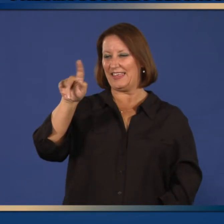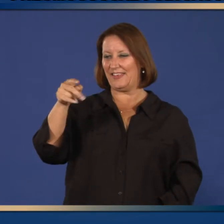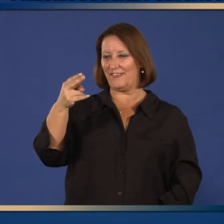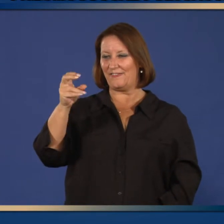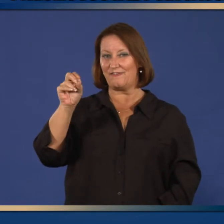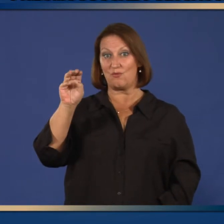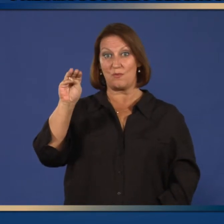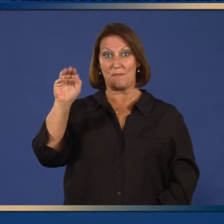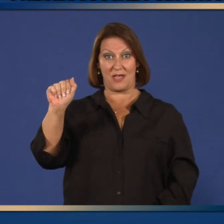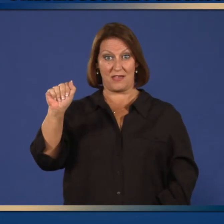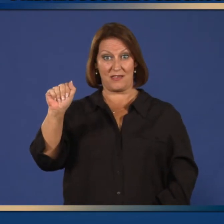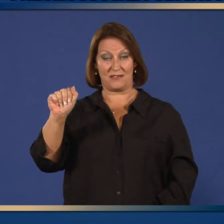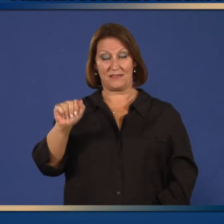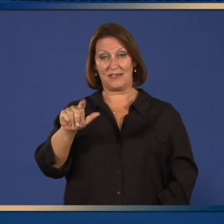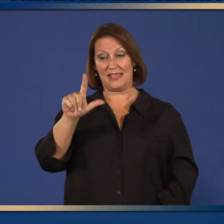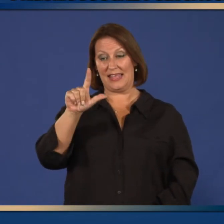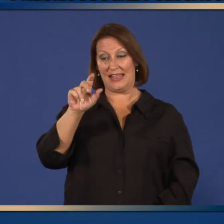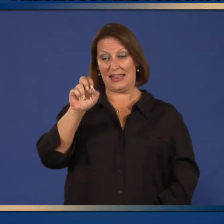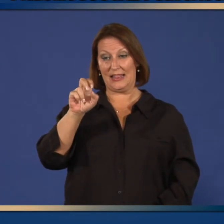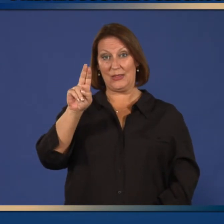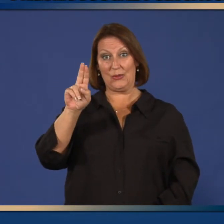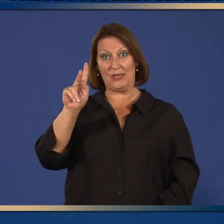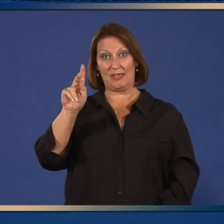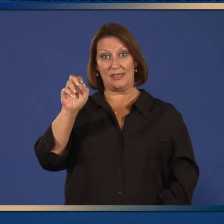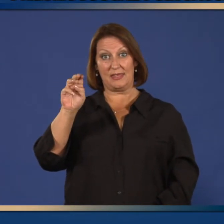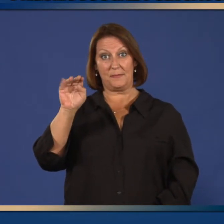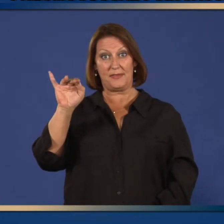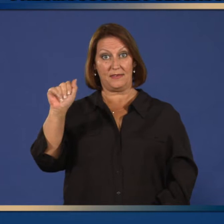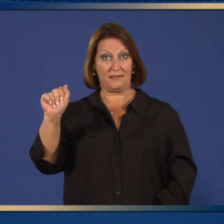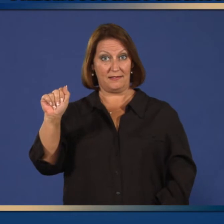lymphoma or leukemia,